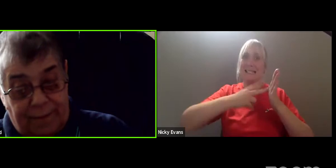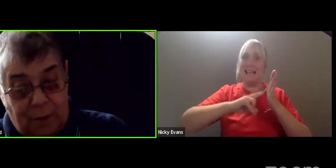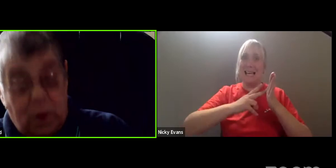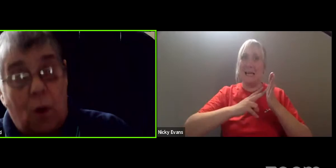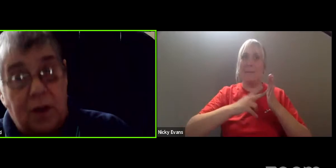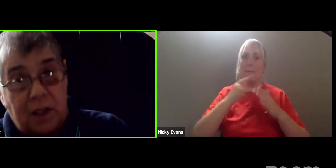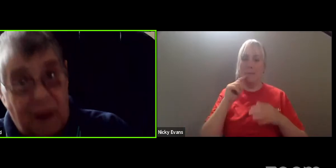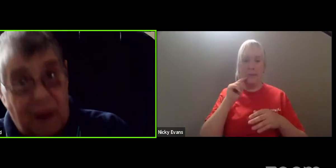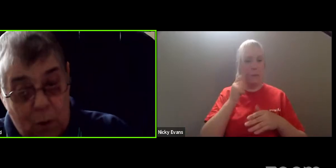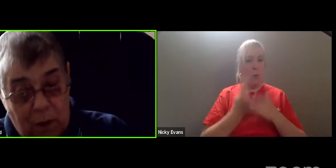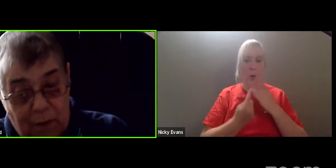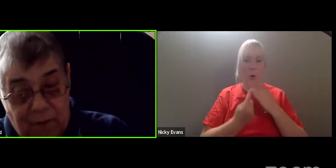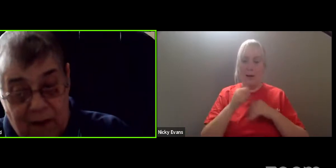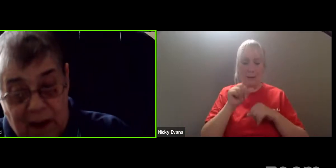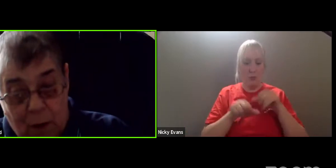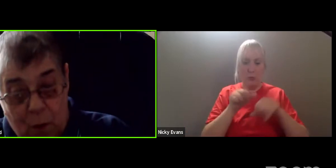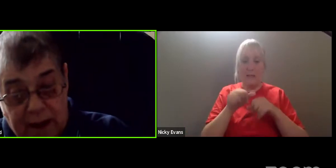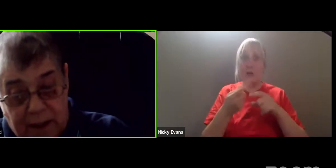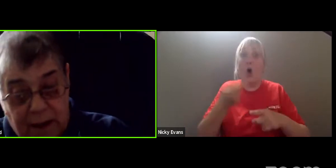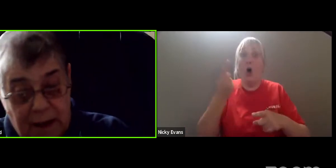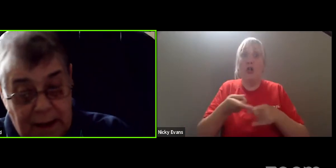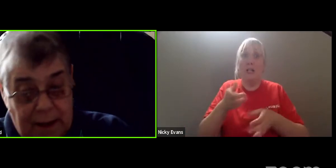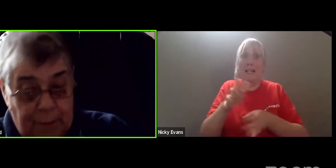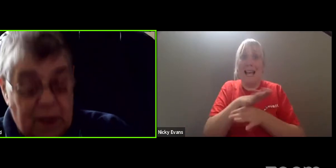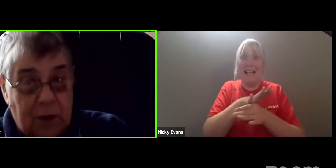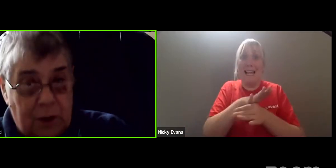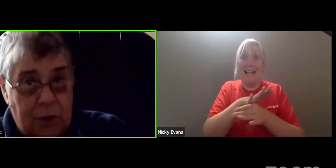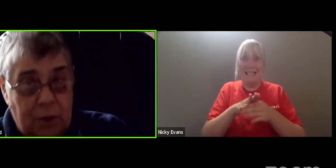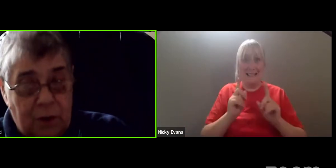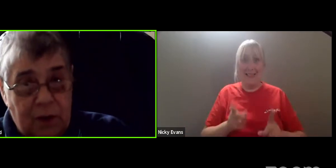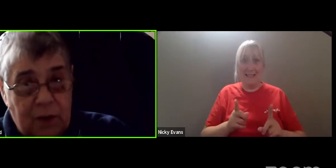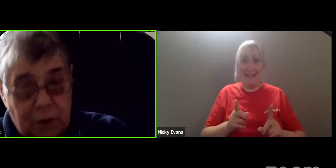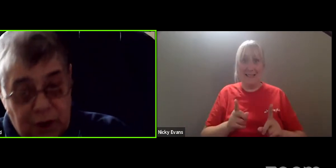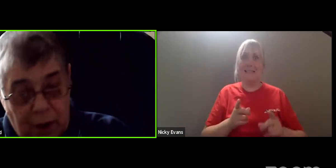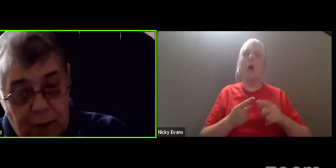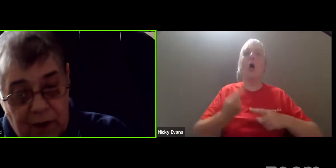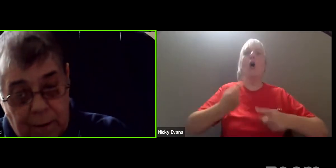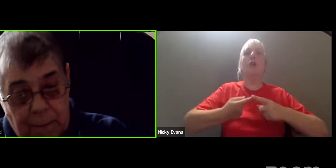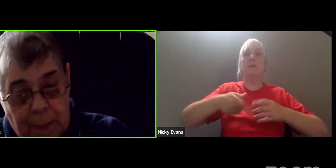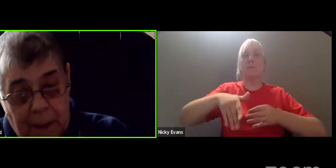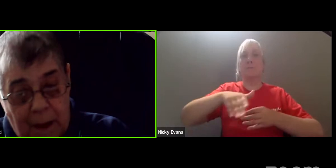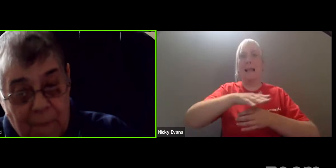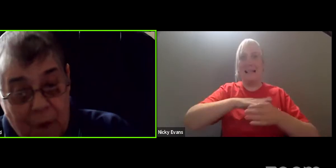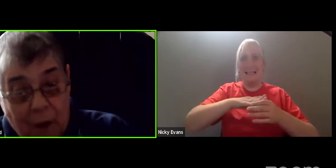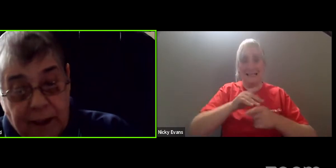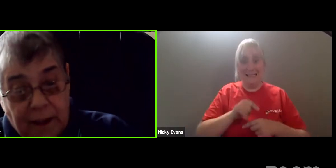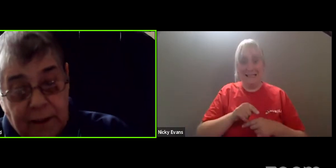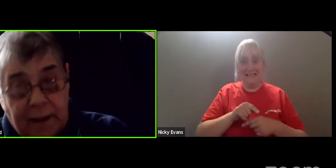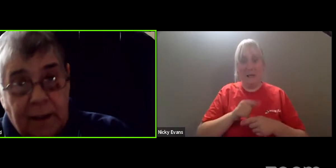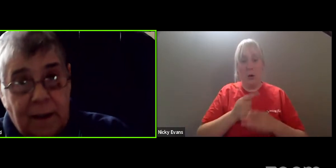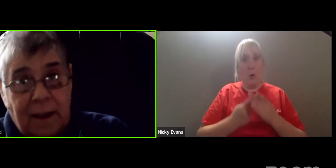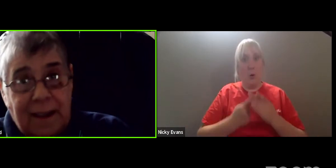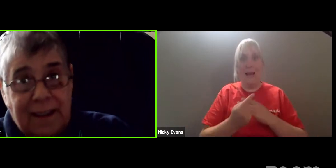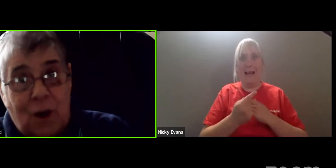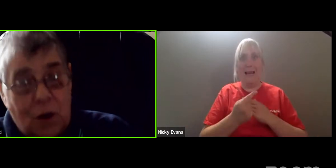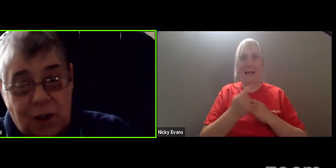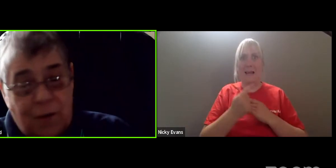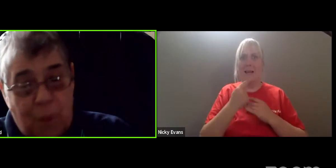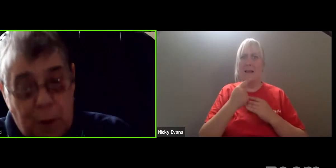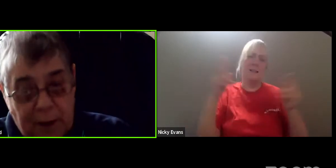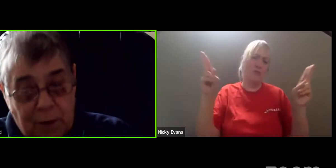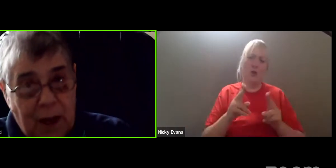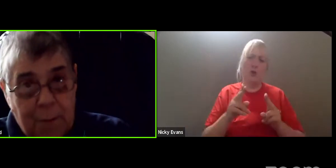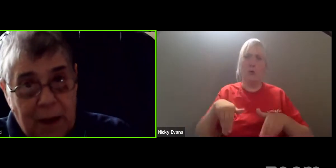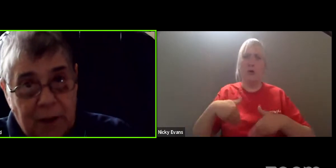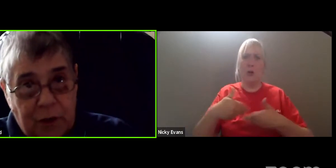cases. Otherwise, it's a very, very long wait because due to a reduced service. And finally, the cost